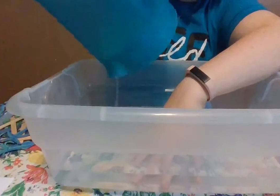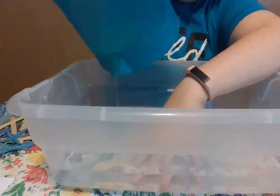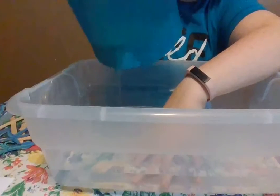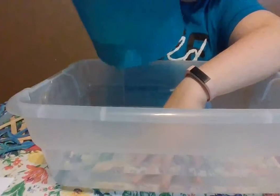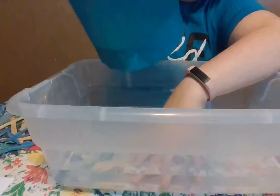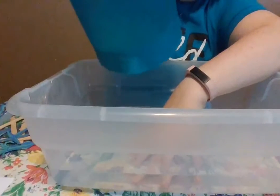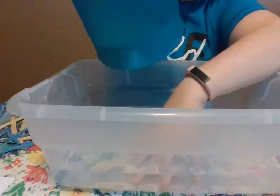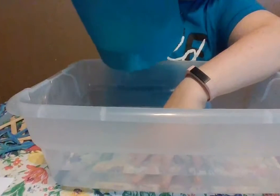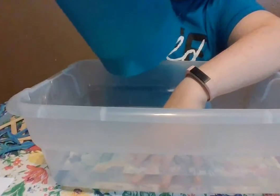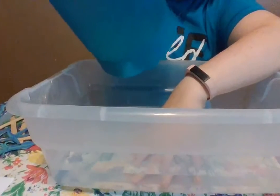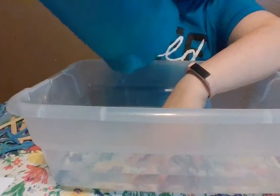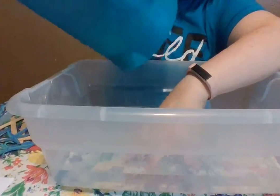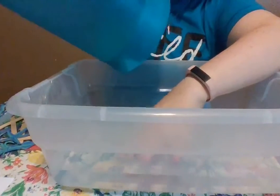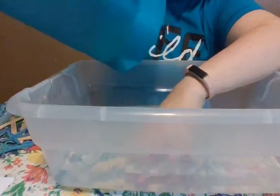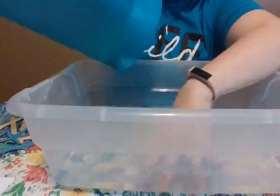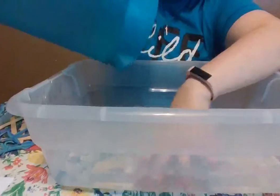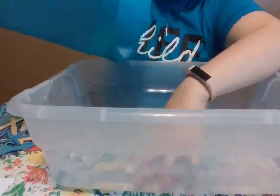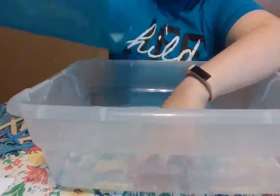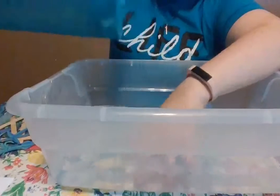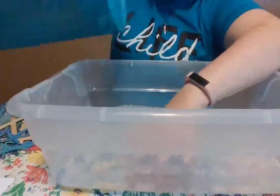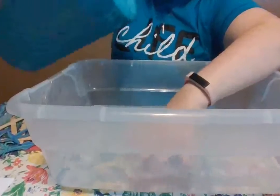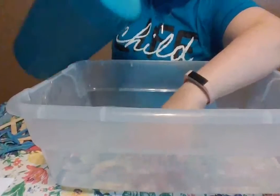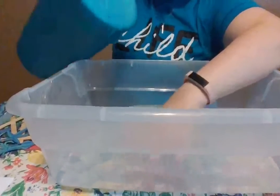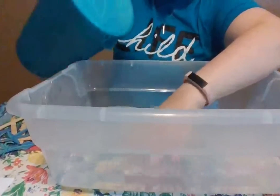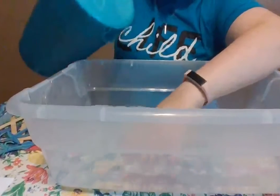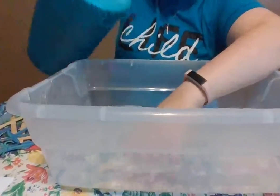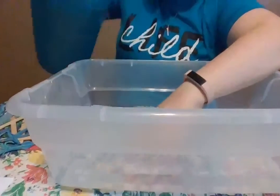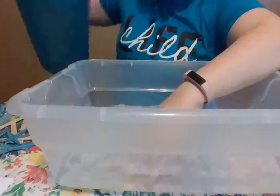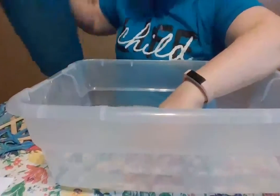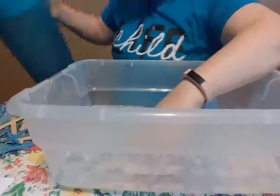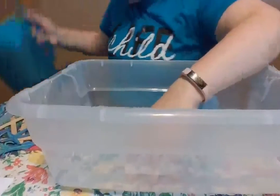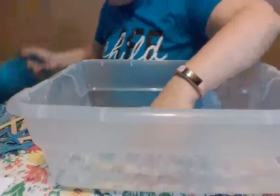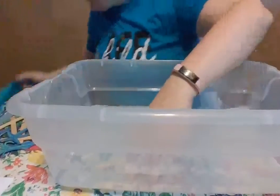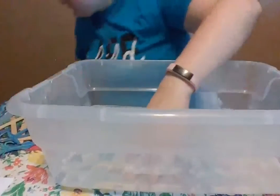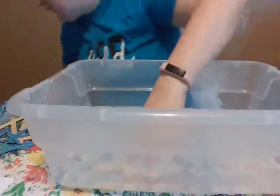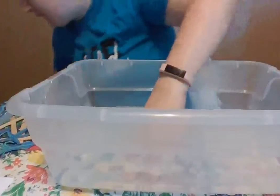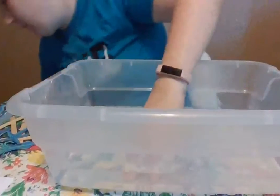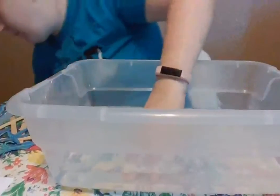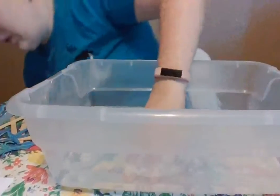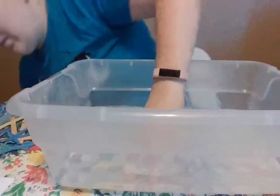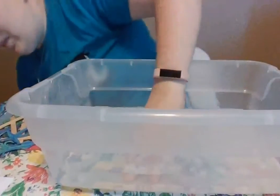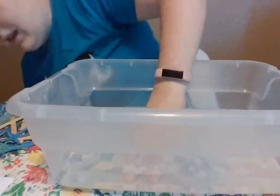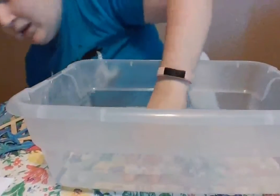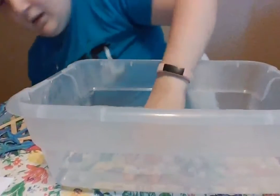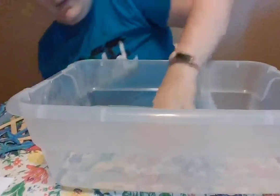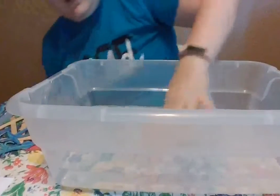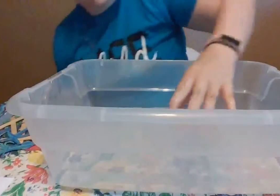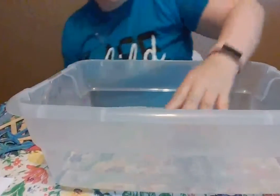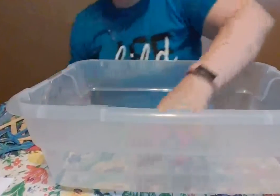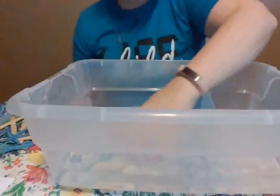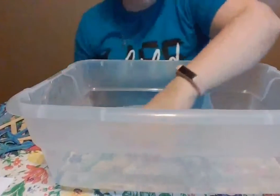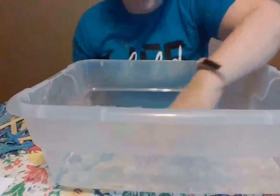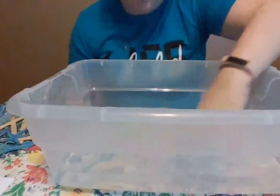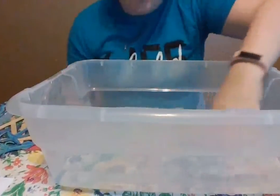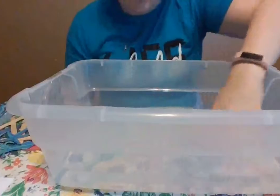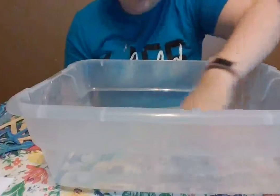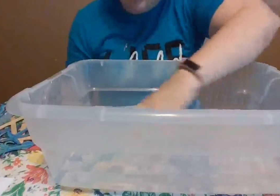I'm gonna put all the water that's in the pitcher in there. So I don't have too much in there, so it won't spill all over, but I have enough that it'll